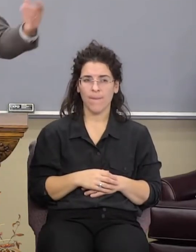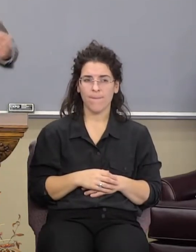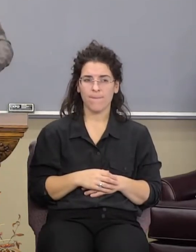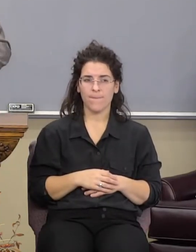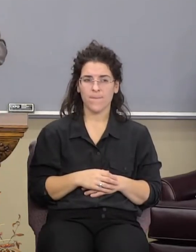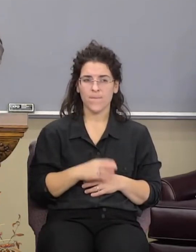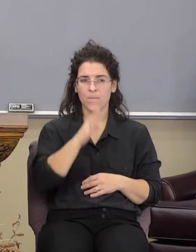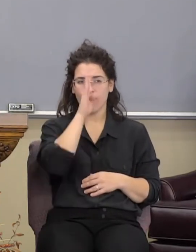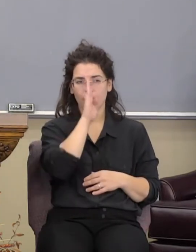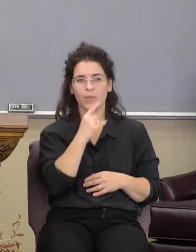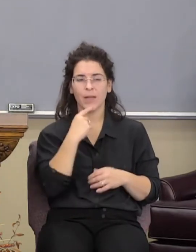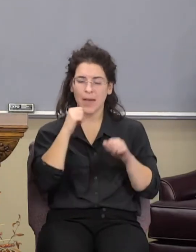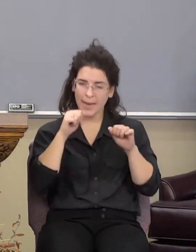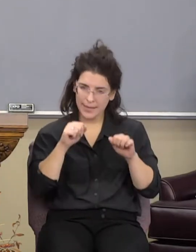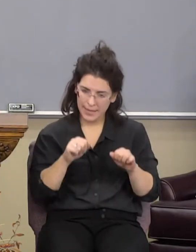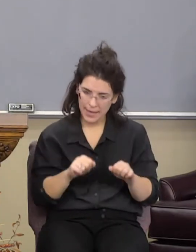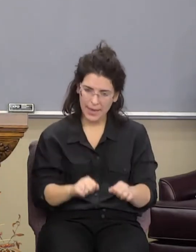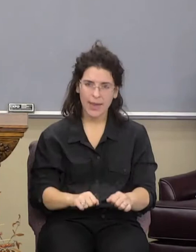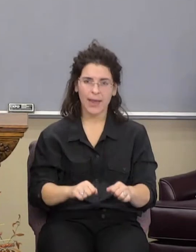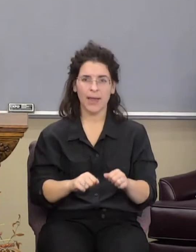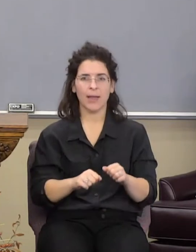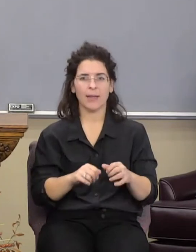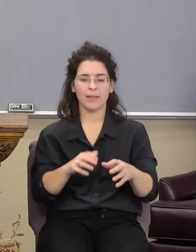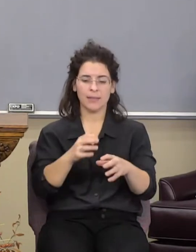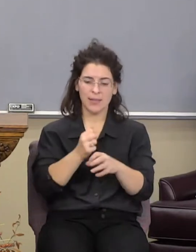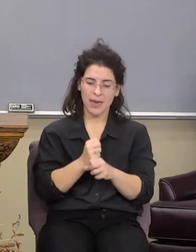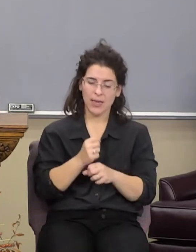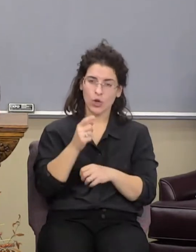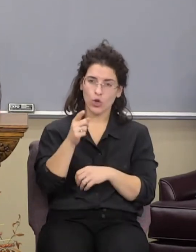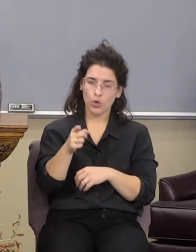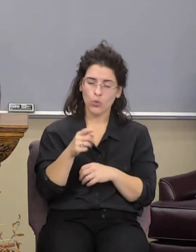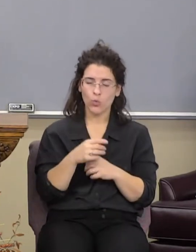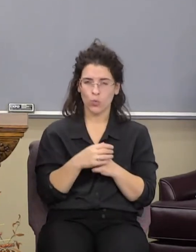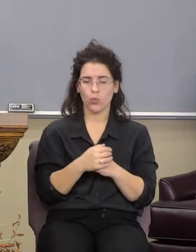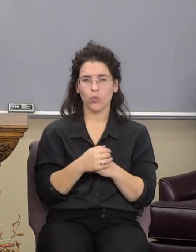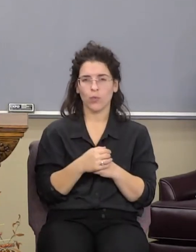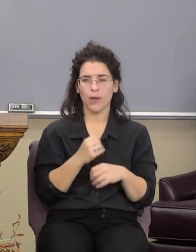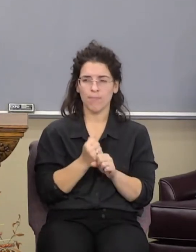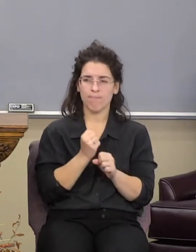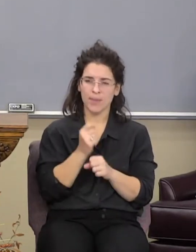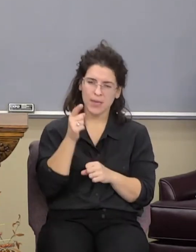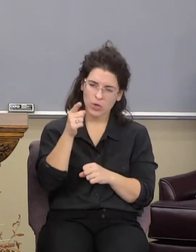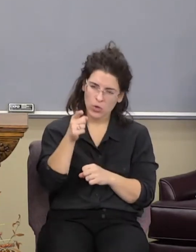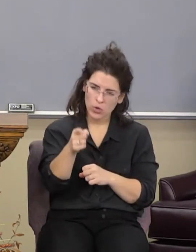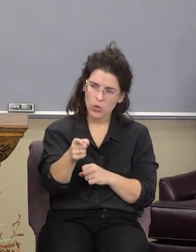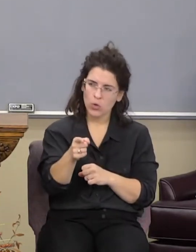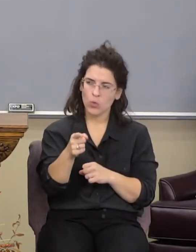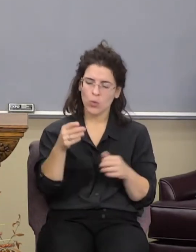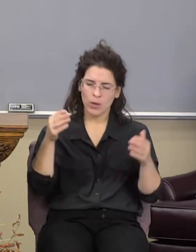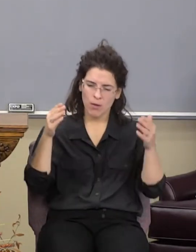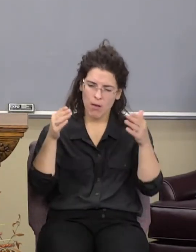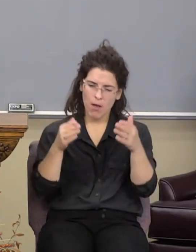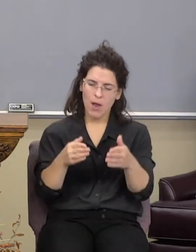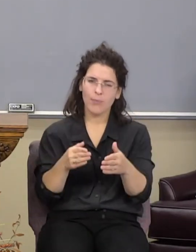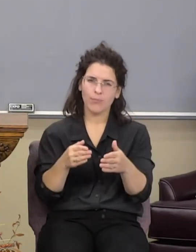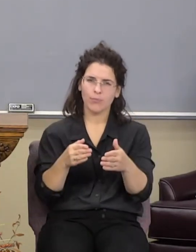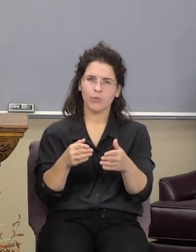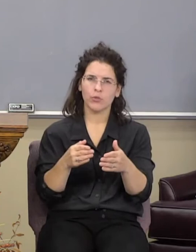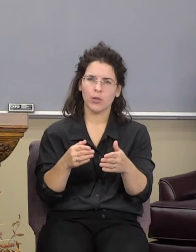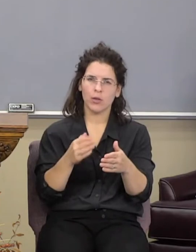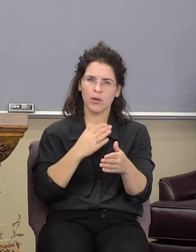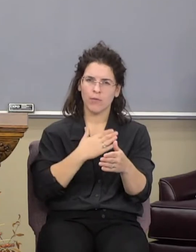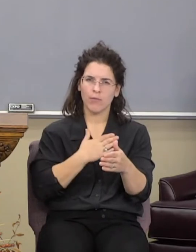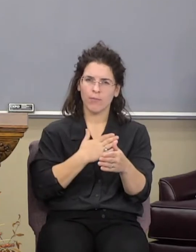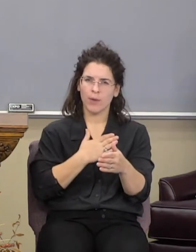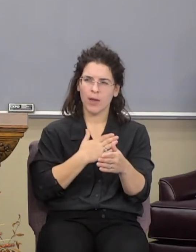And God says, I can do so. I can take you and make you an object of